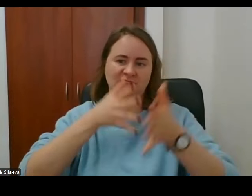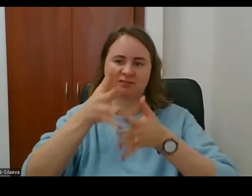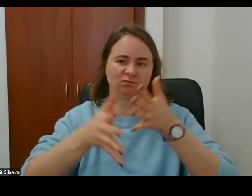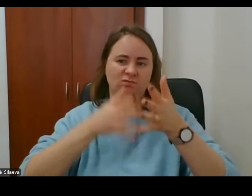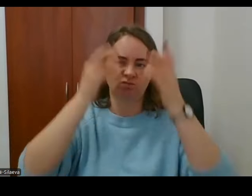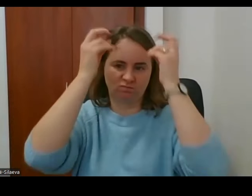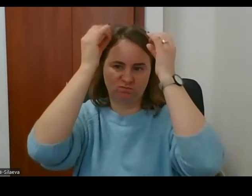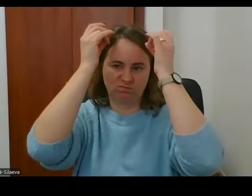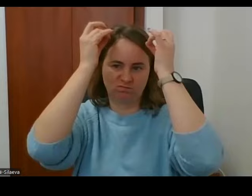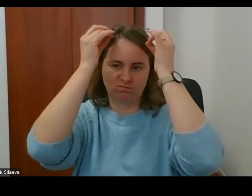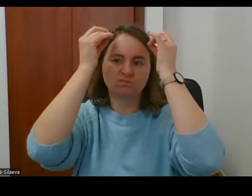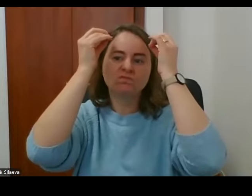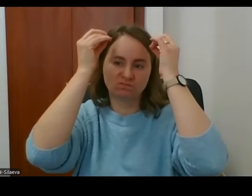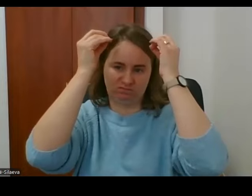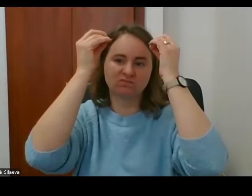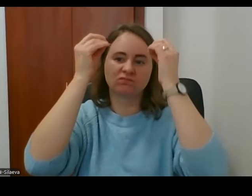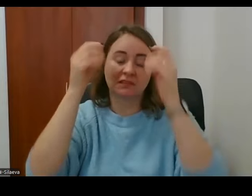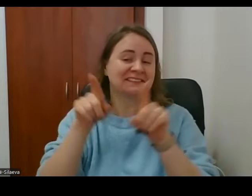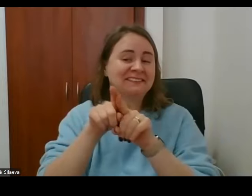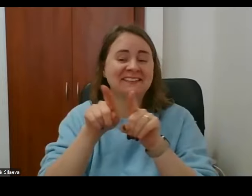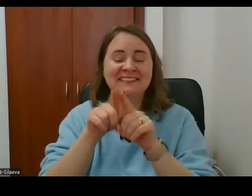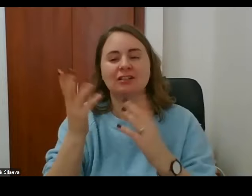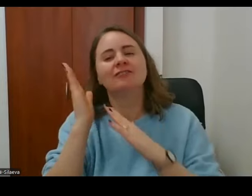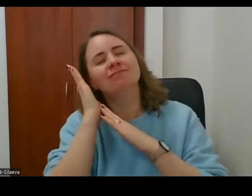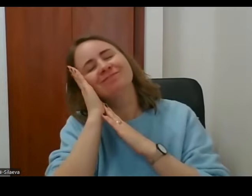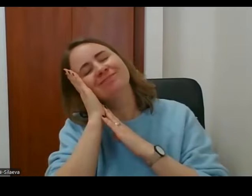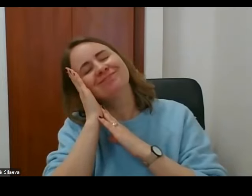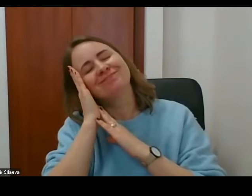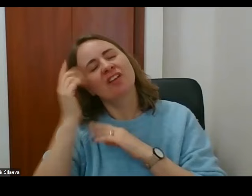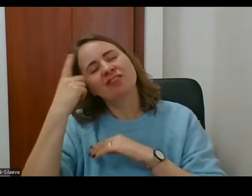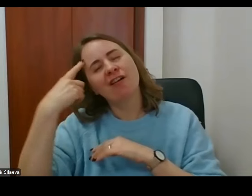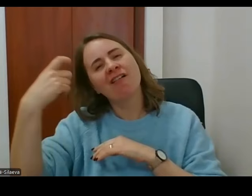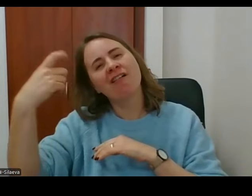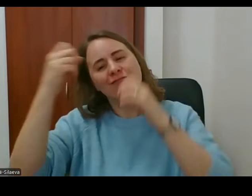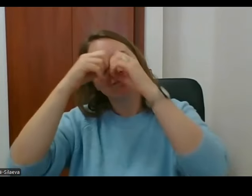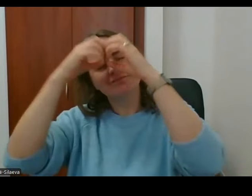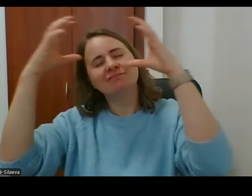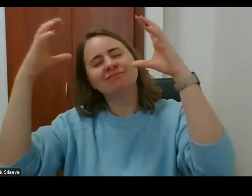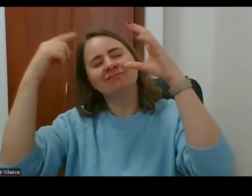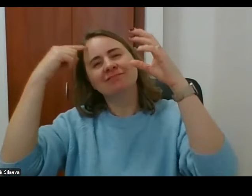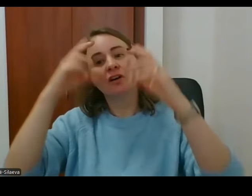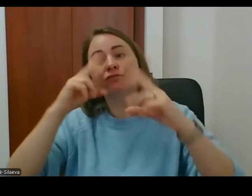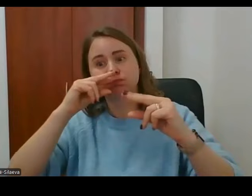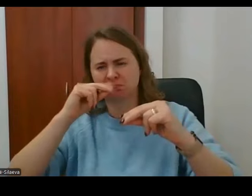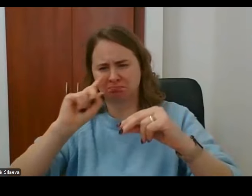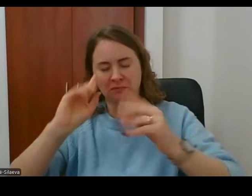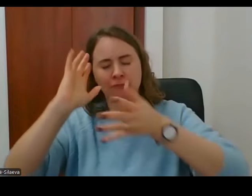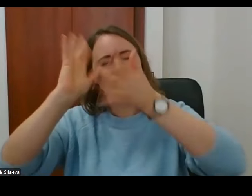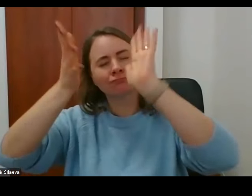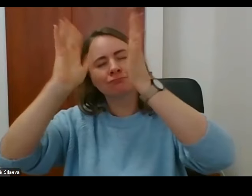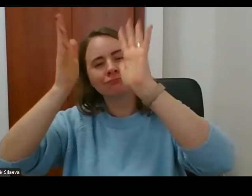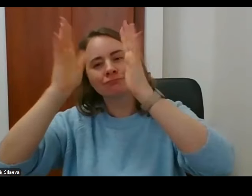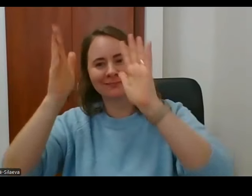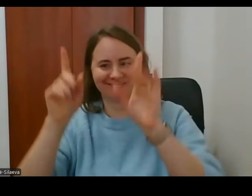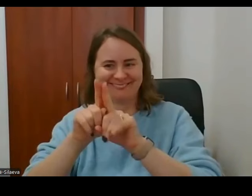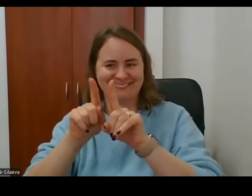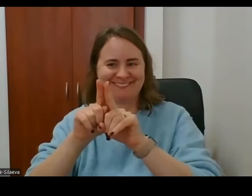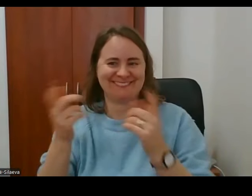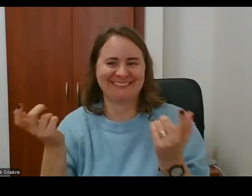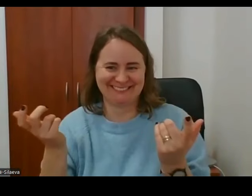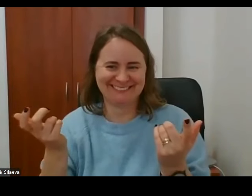think visually, they think in sign language. Even when they dream in sign